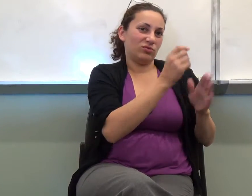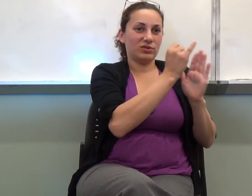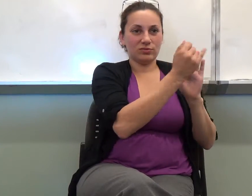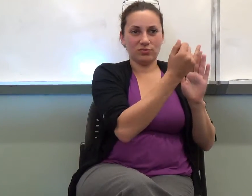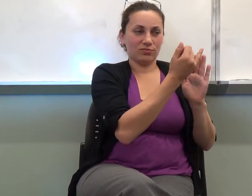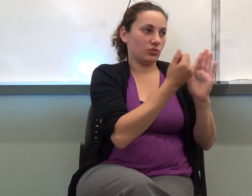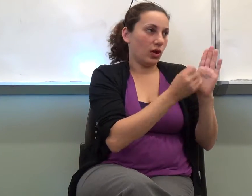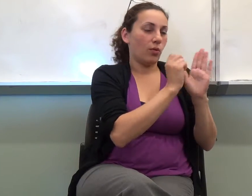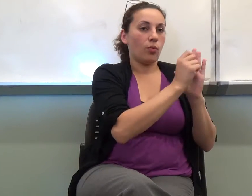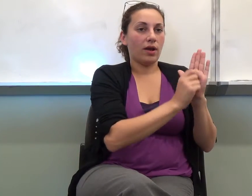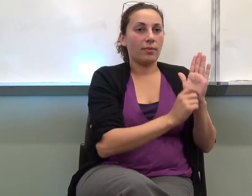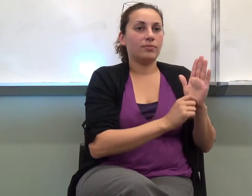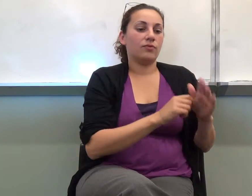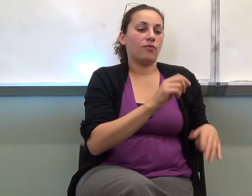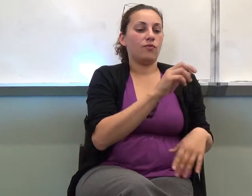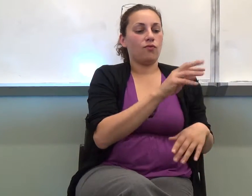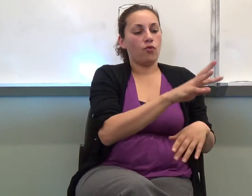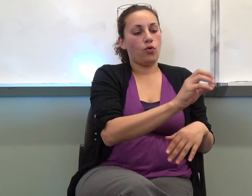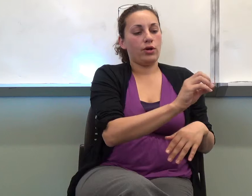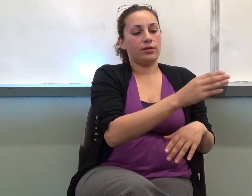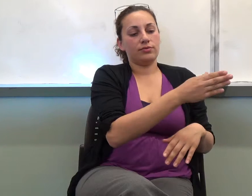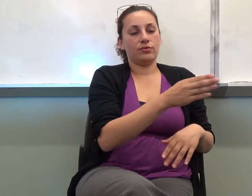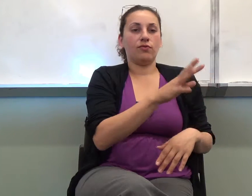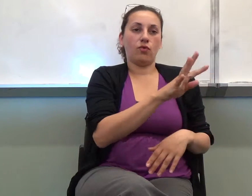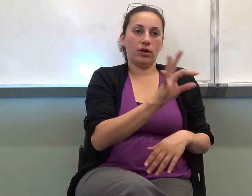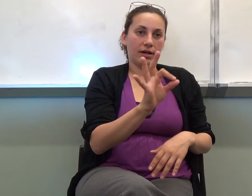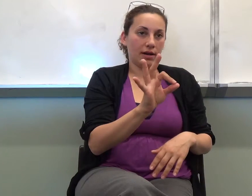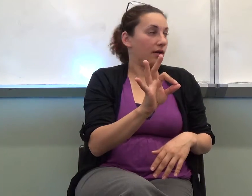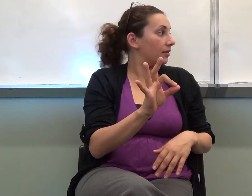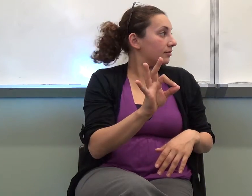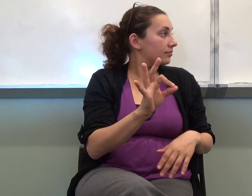this is 40 to 49 from here to here.